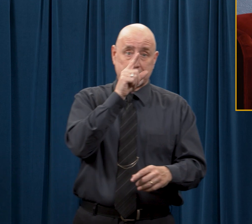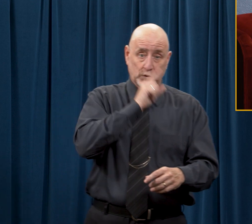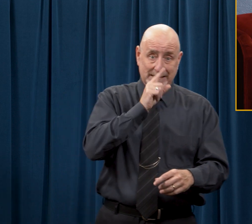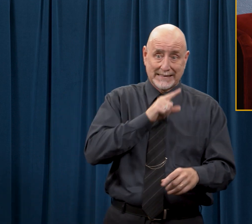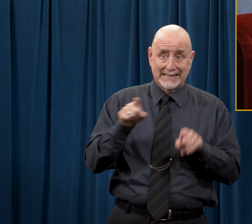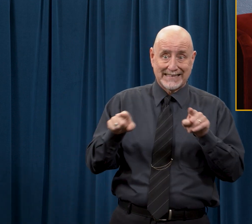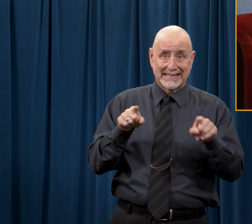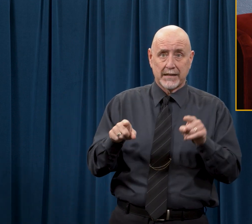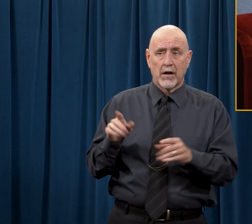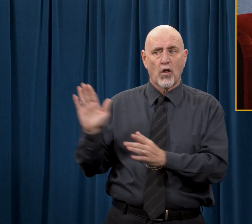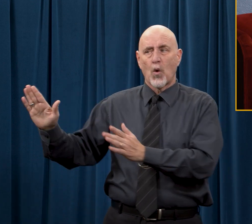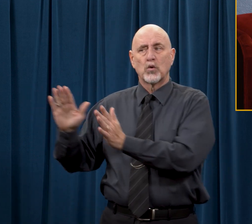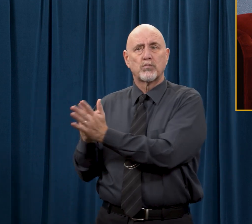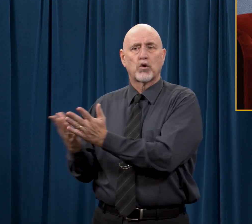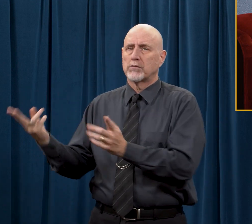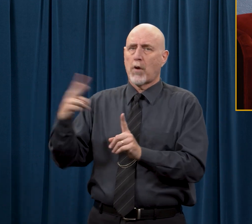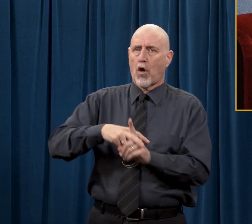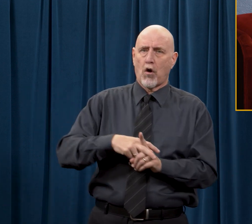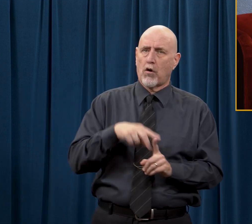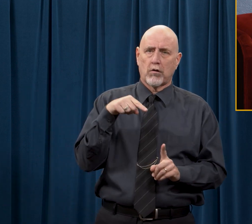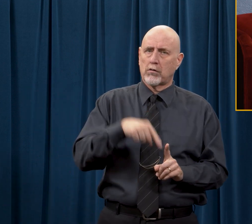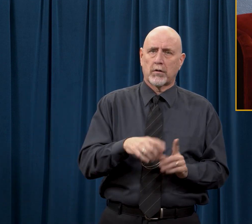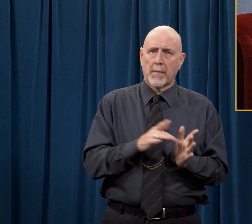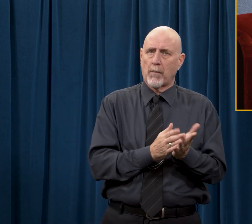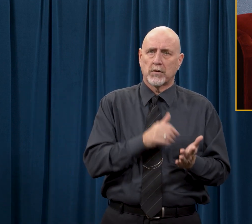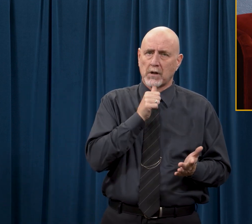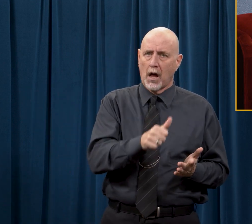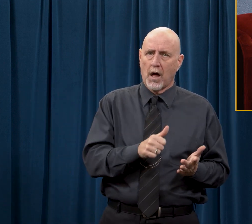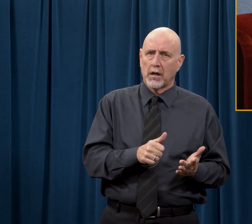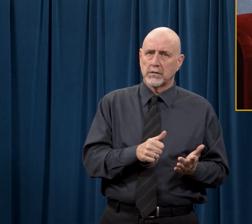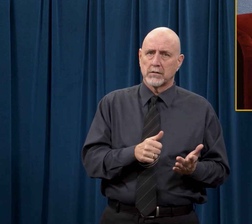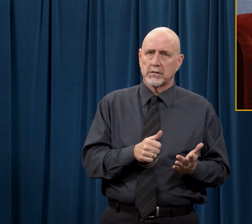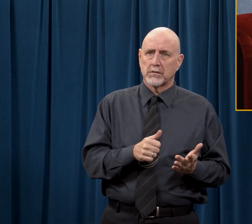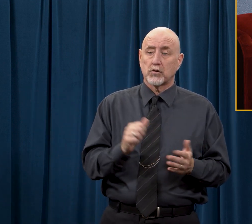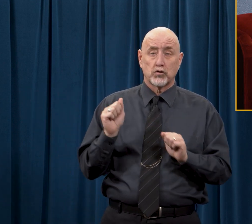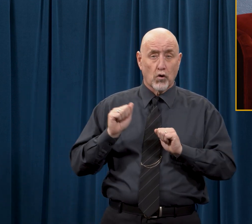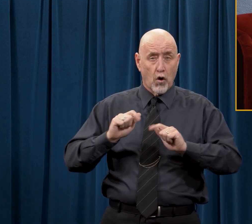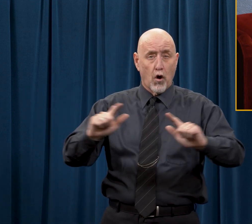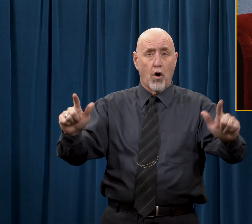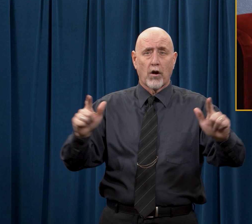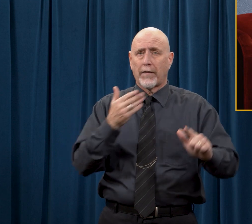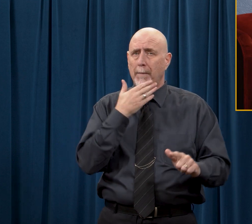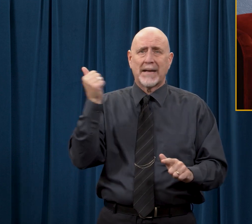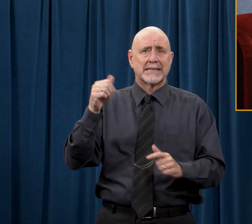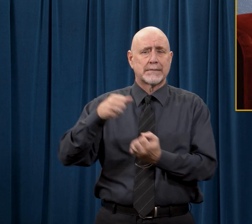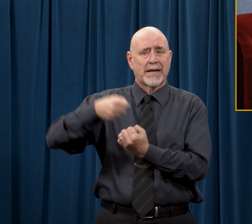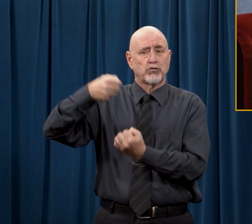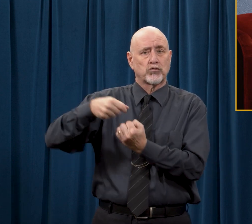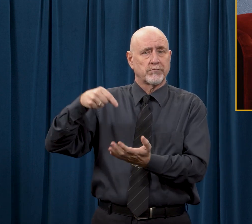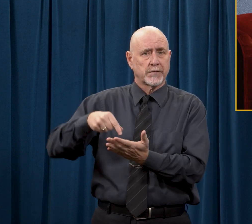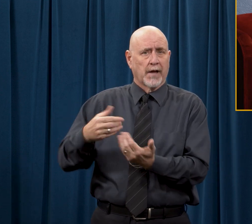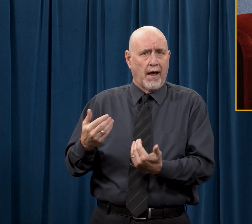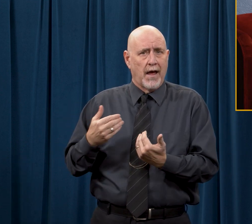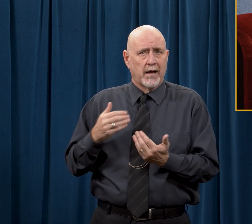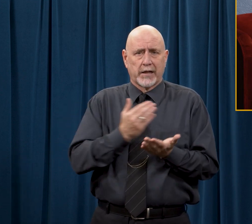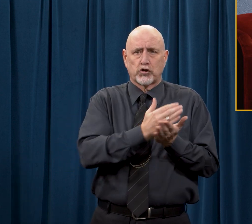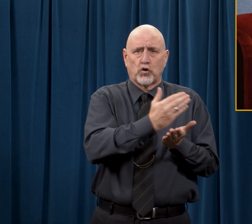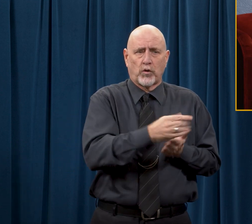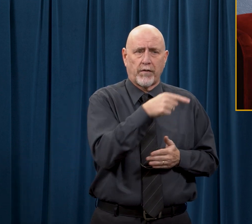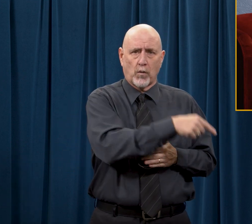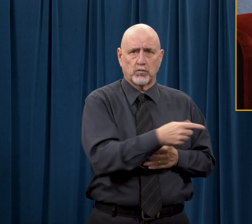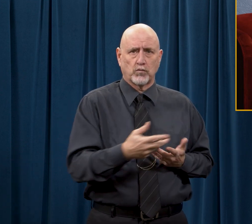Greek, knew that these books did not belong with the Bible because all of the best manuscripts